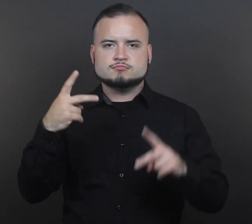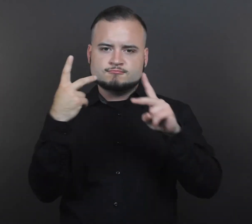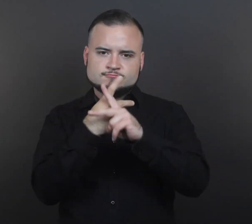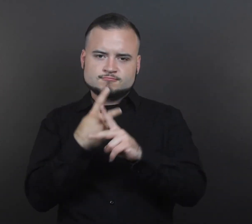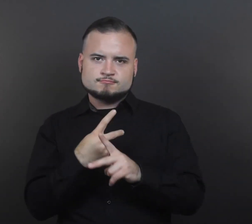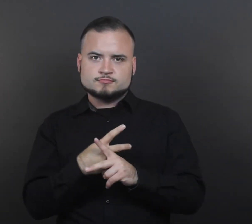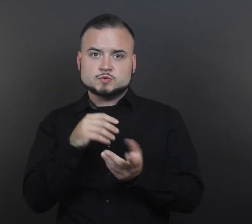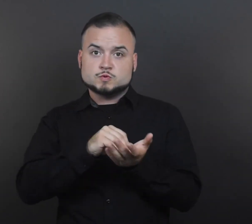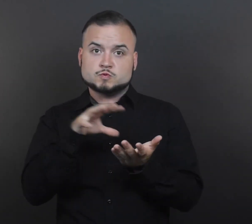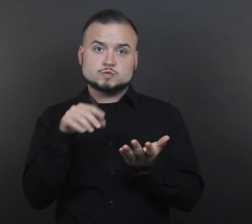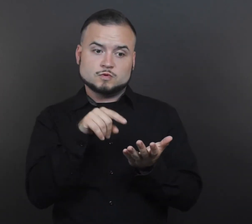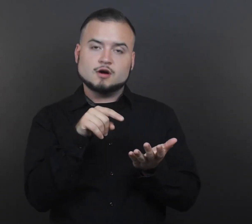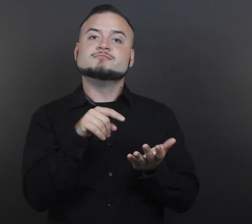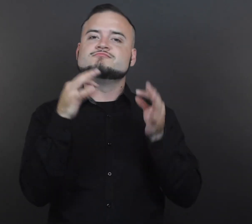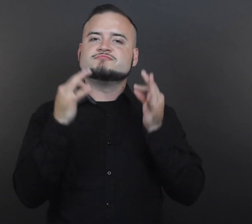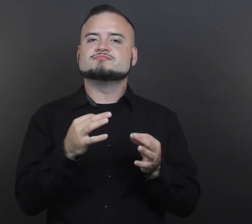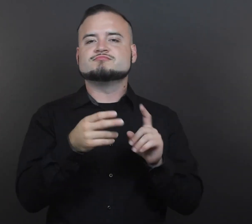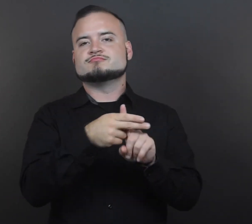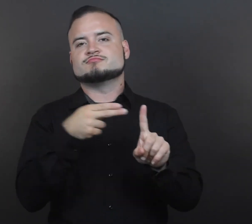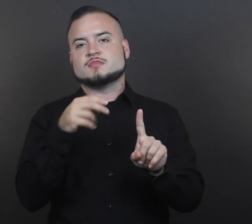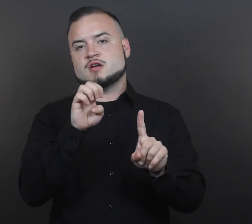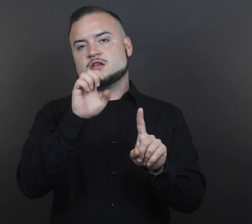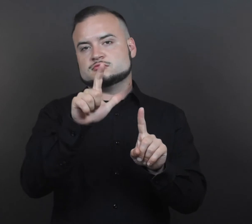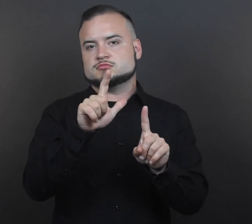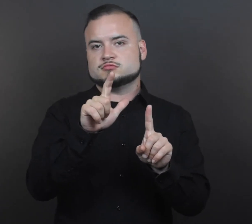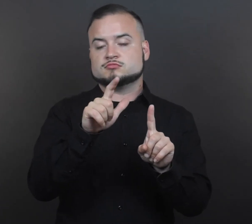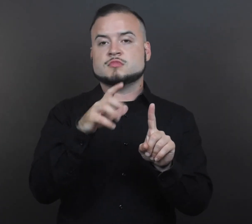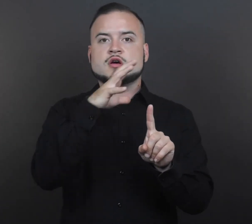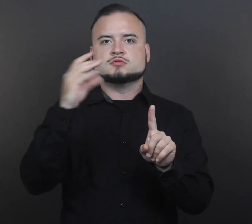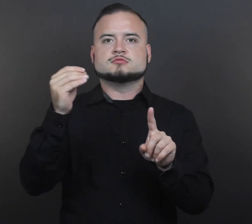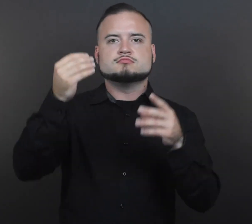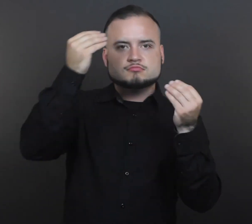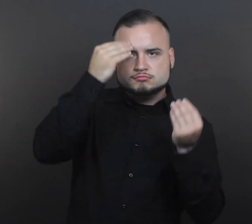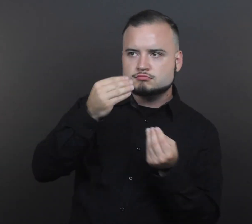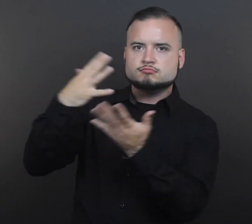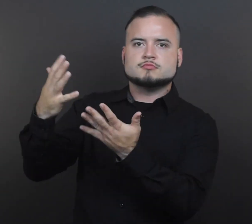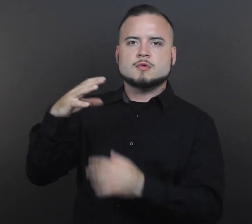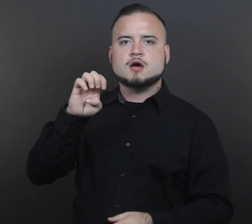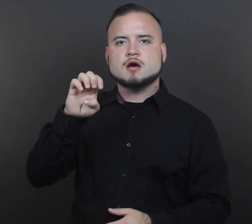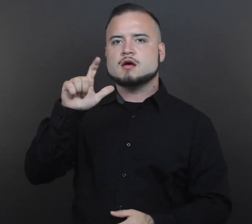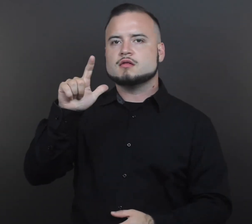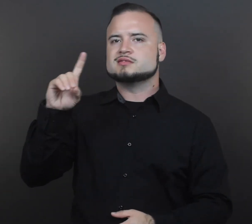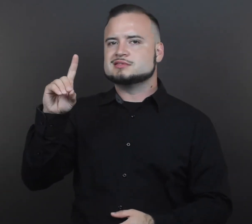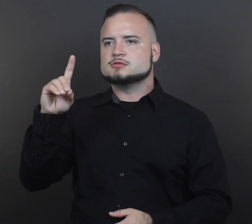See above for more information about this process. And, in informing ELD programming,